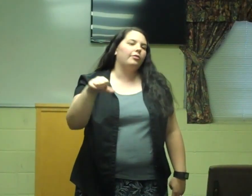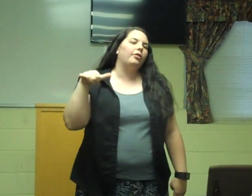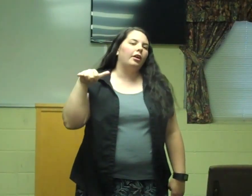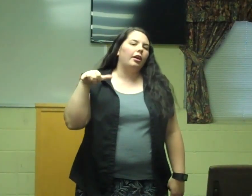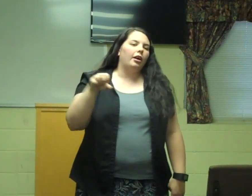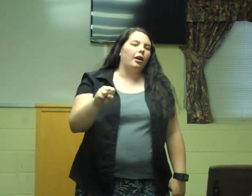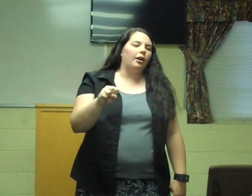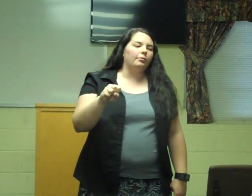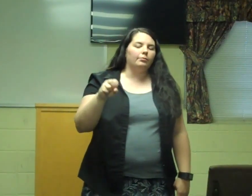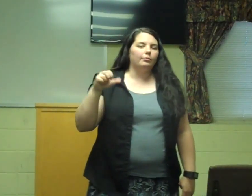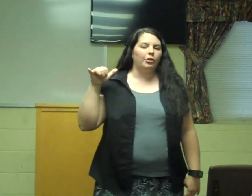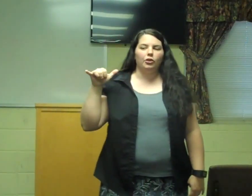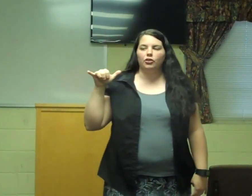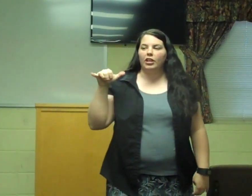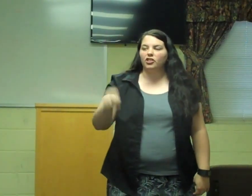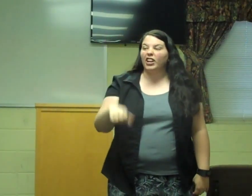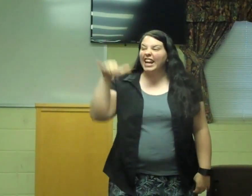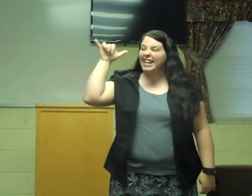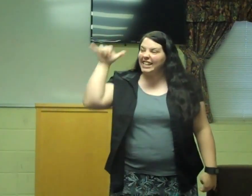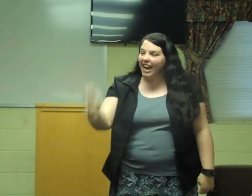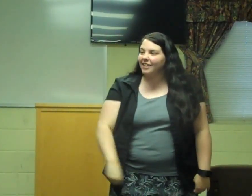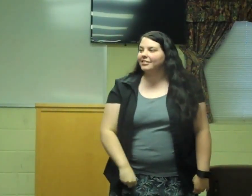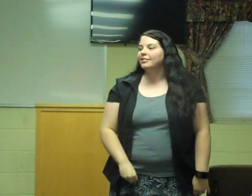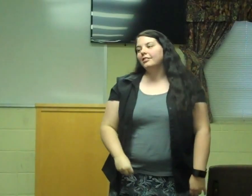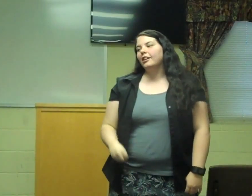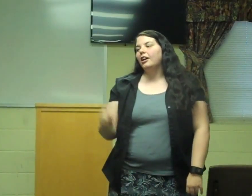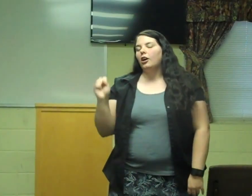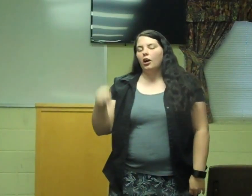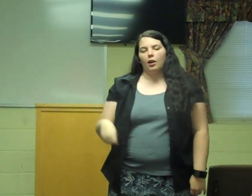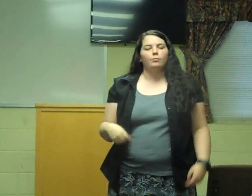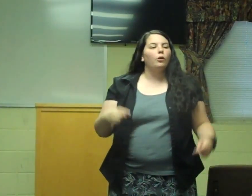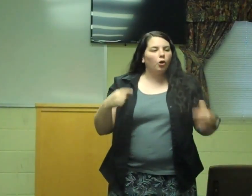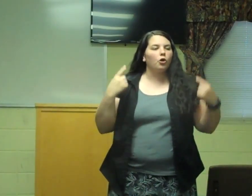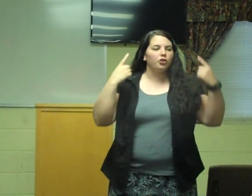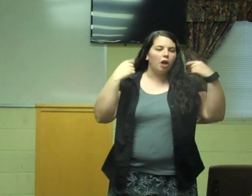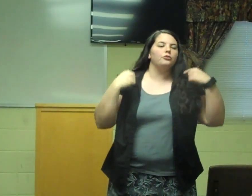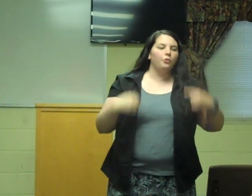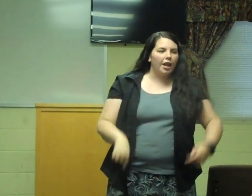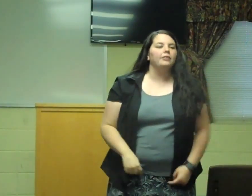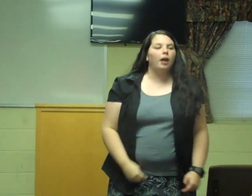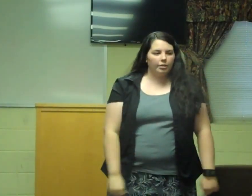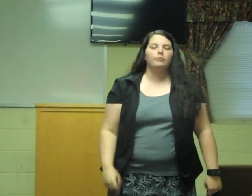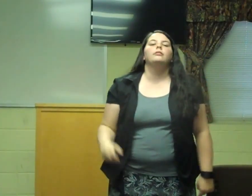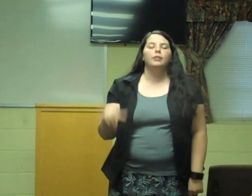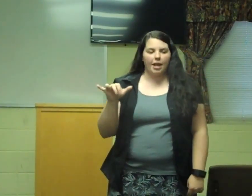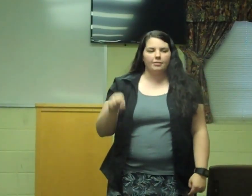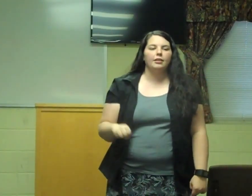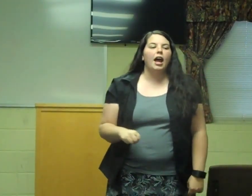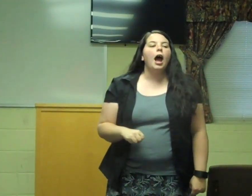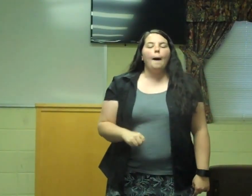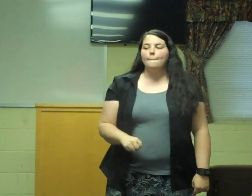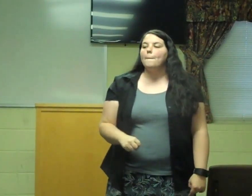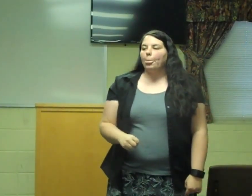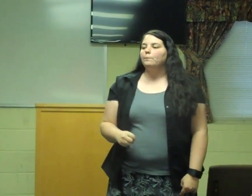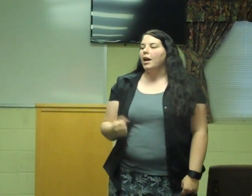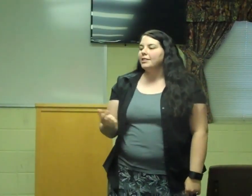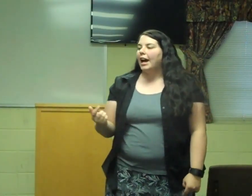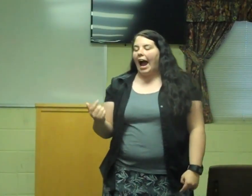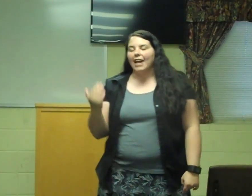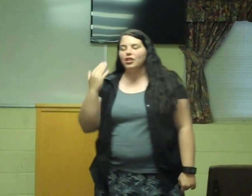YS. You just go yes. Of course, you also do the head nod. Yes. But I